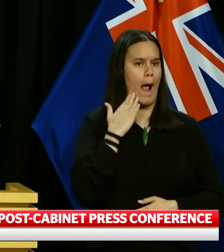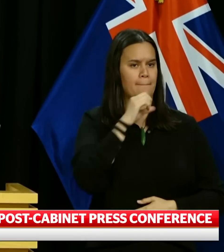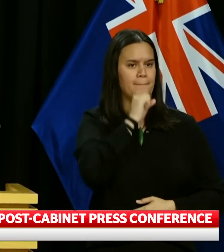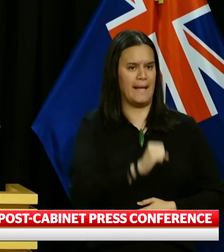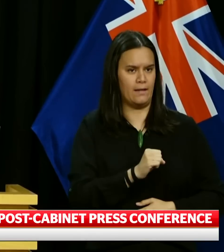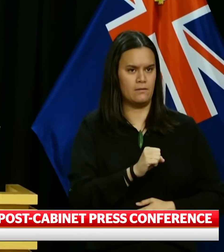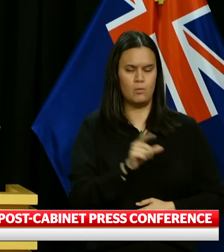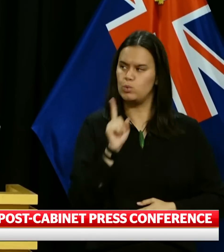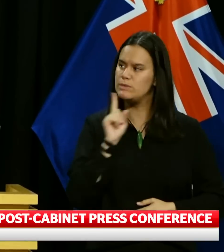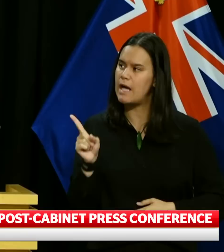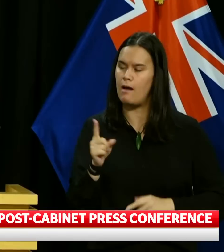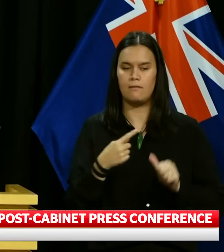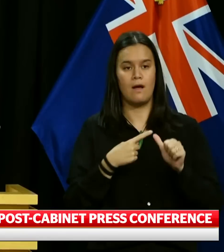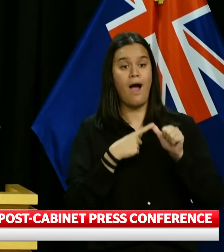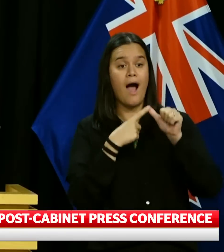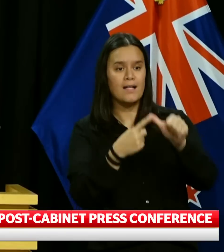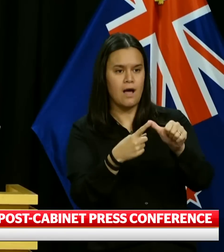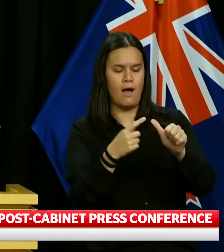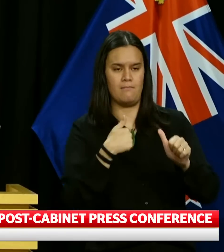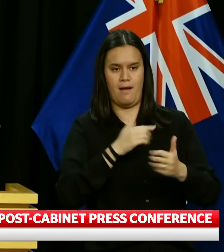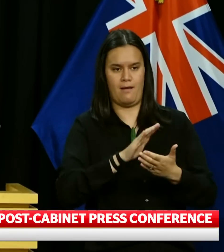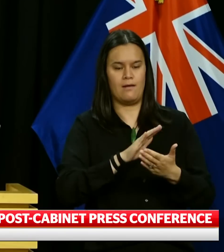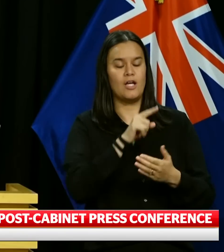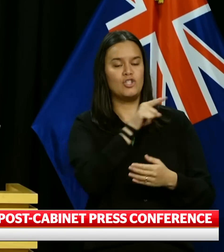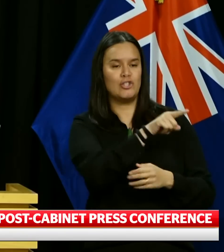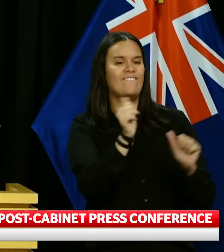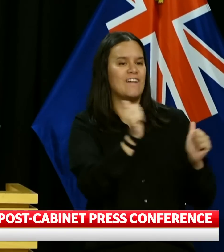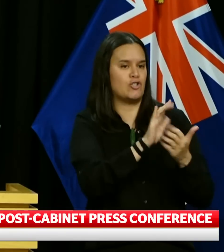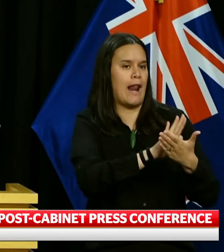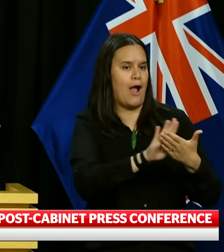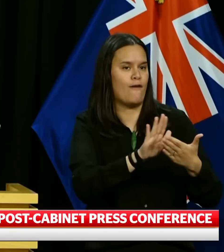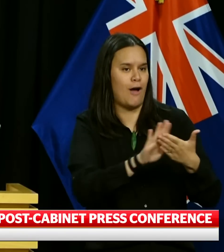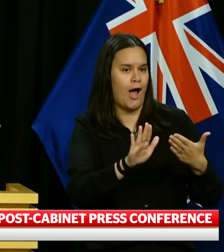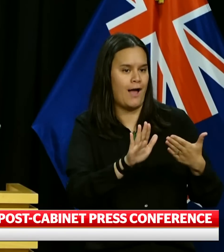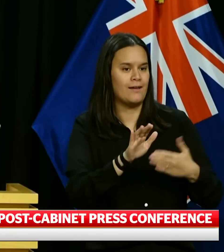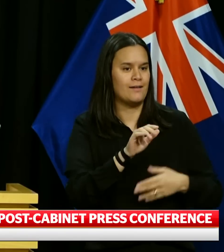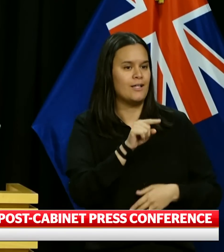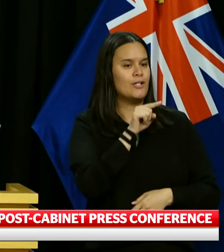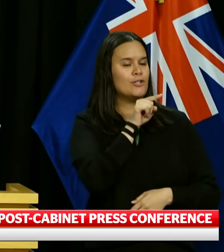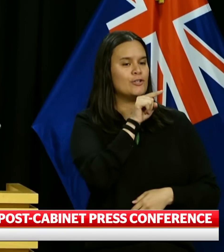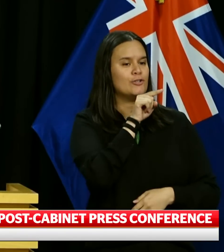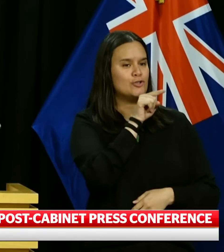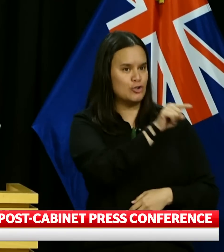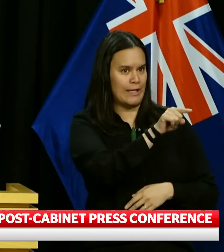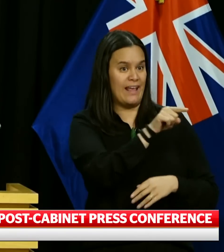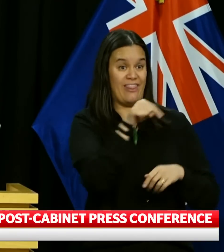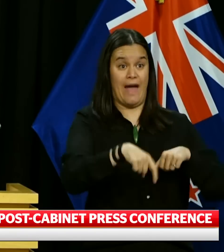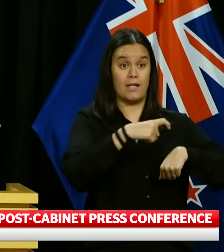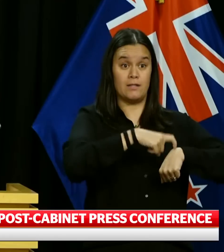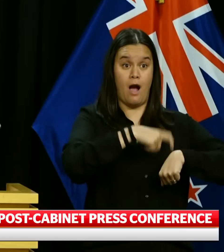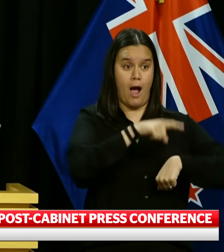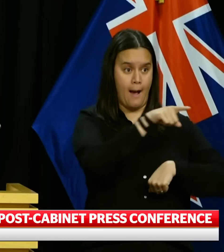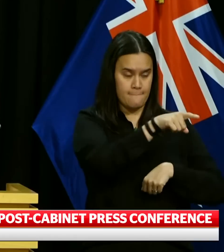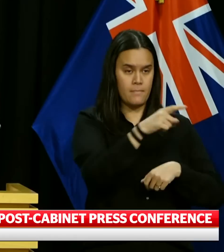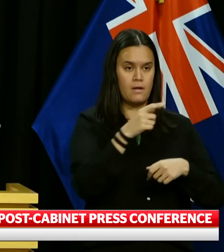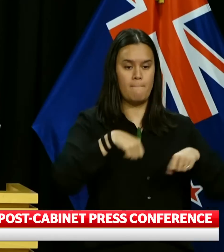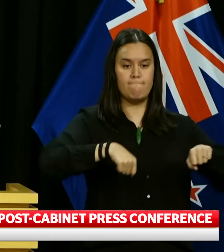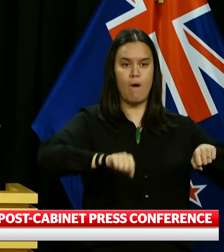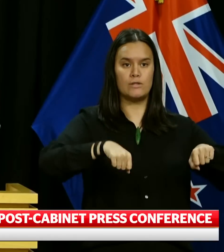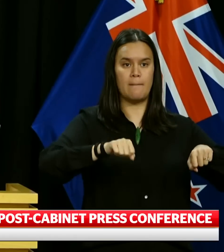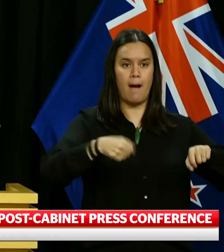clarification. I think we do need to consider the context in which she made her remarks. She'd just been hit by a motorcycle and was basically